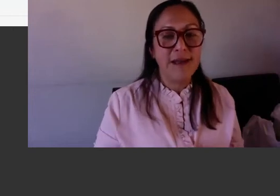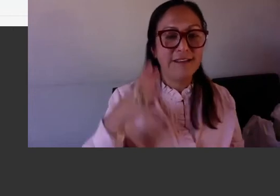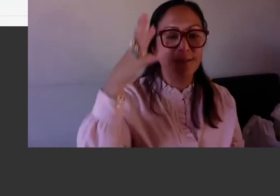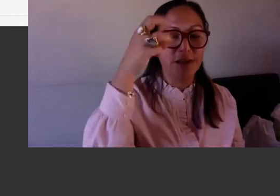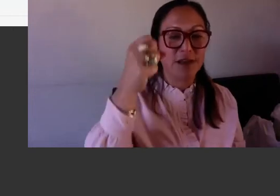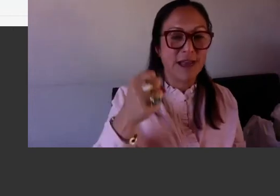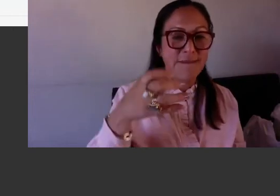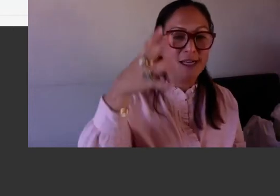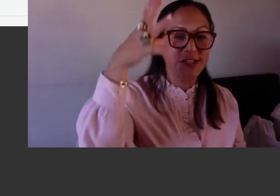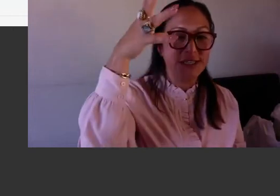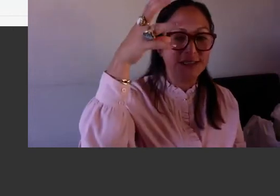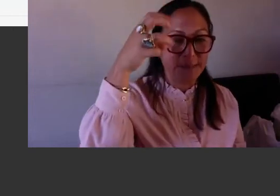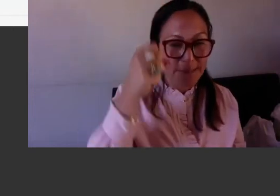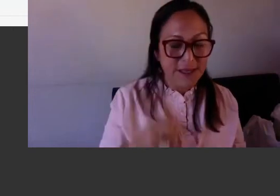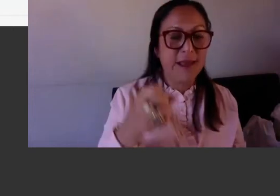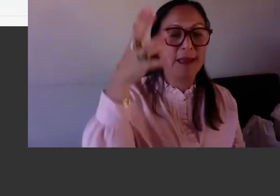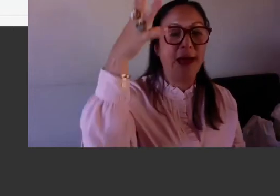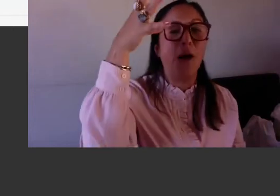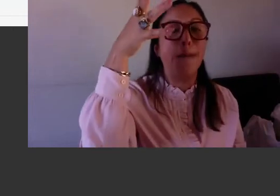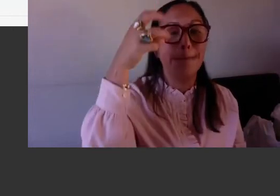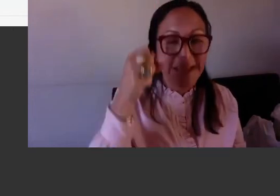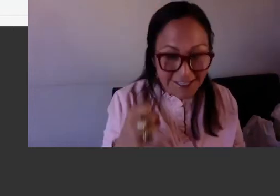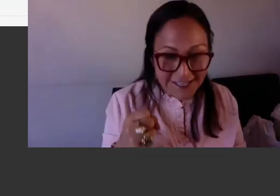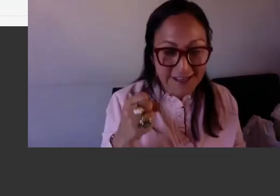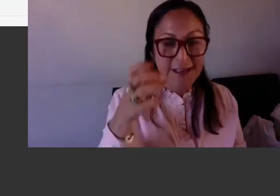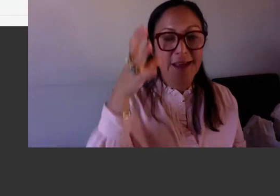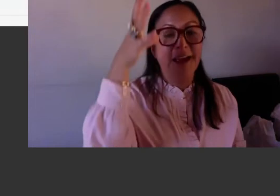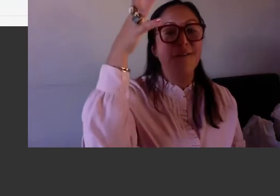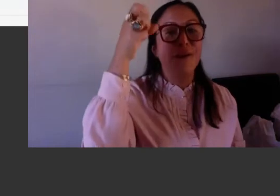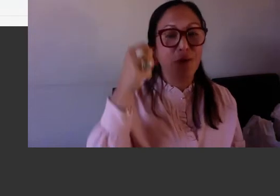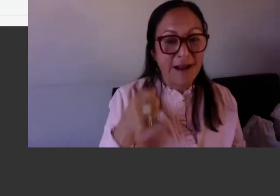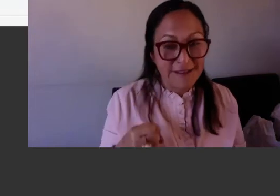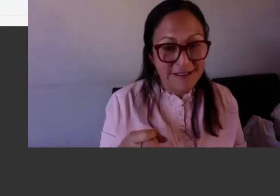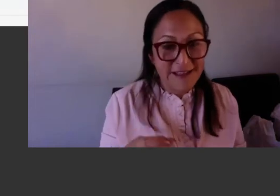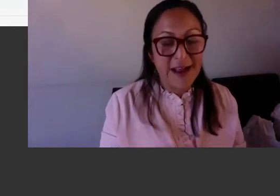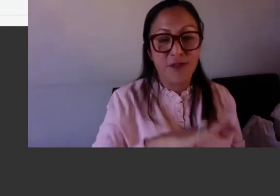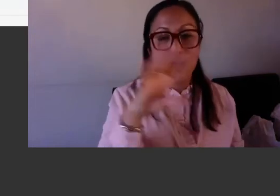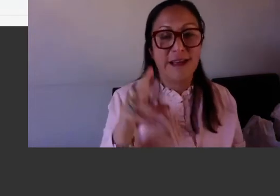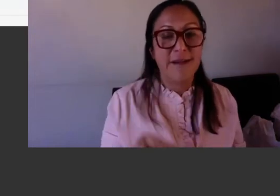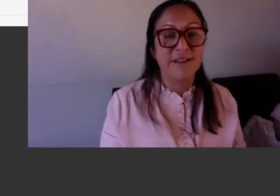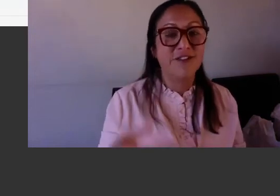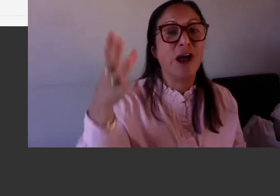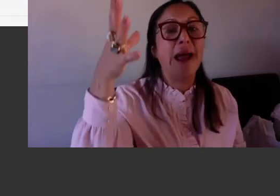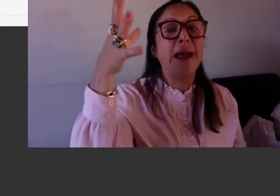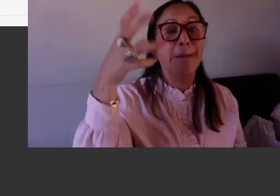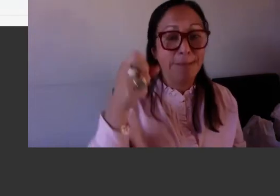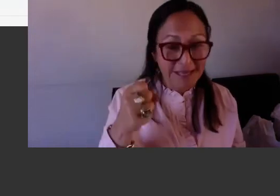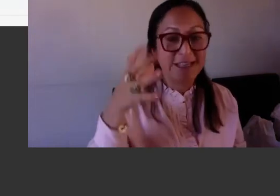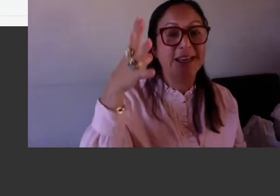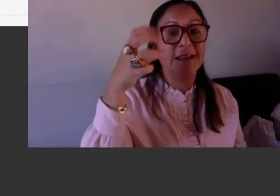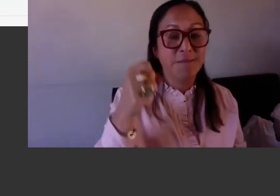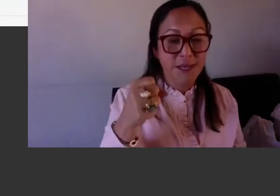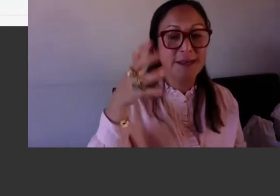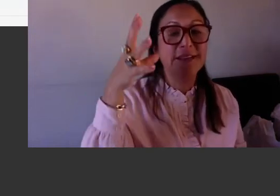one is milk. Like I mentioned, it's like milking a cow. Milk. Everyone practice the sign 3 times. Let's try